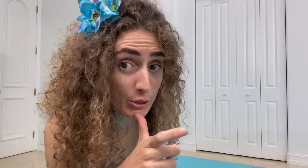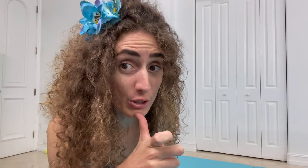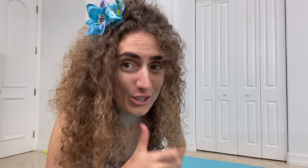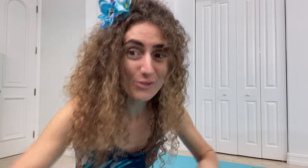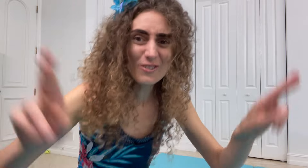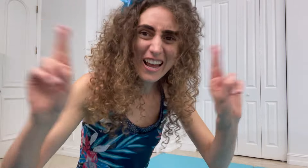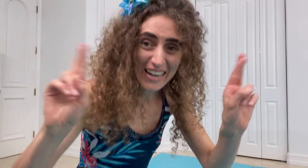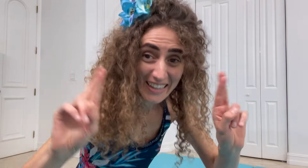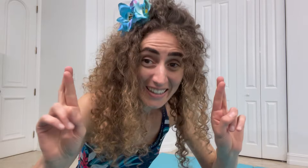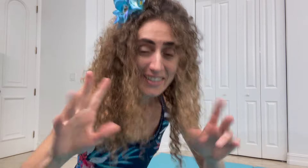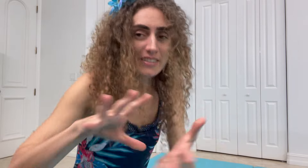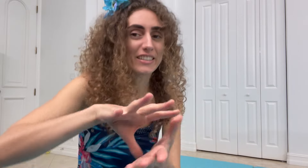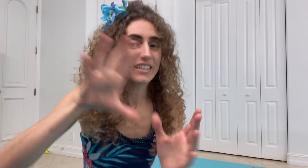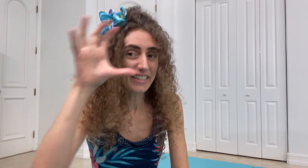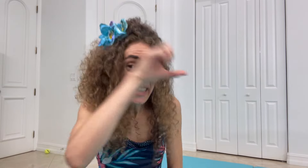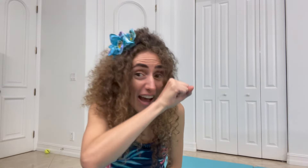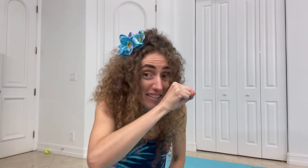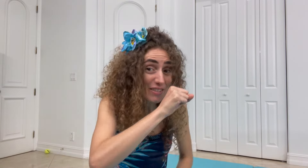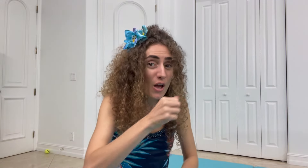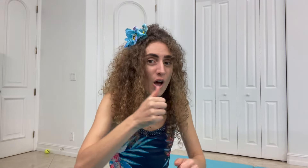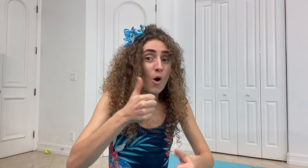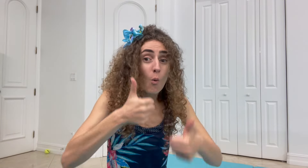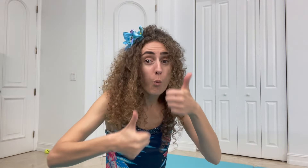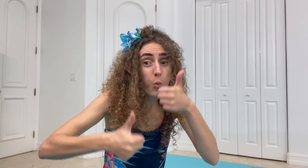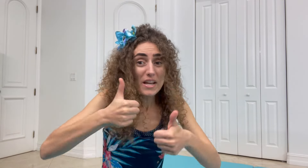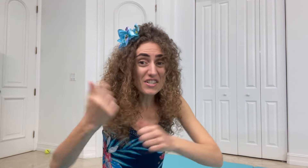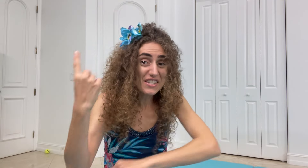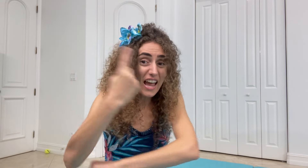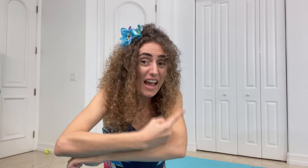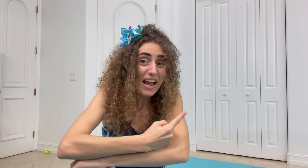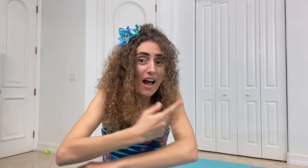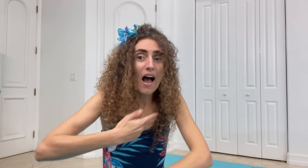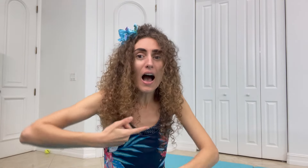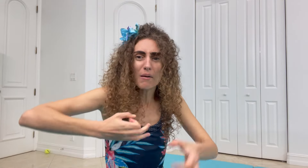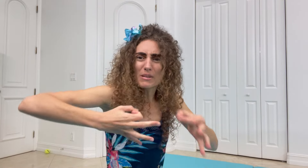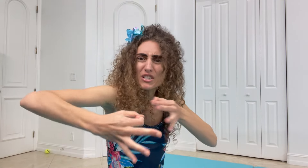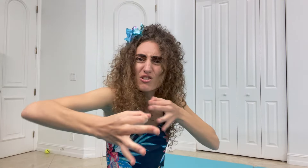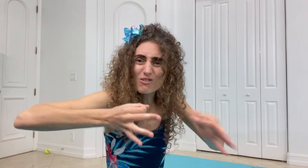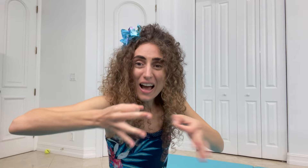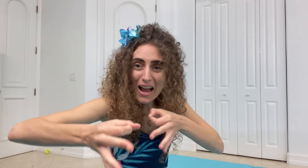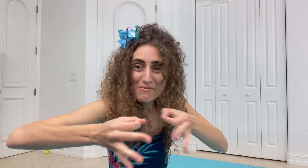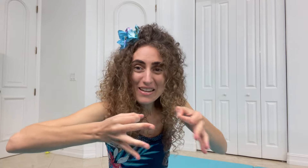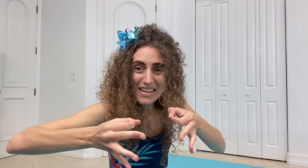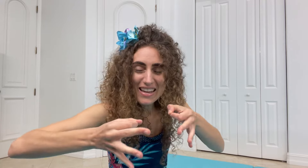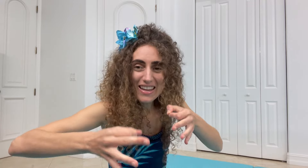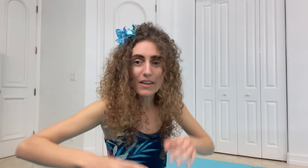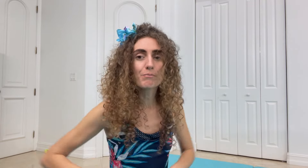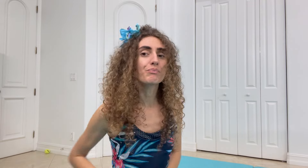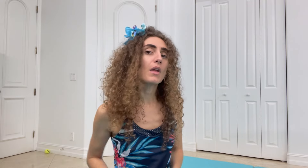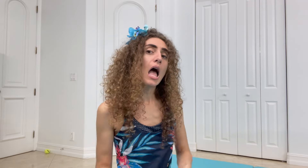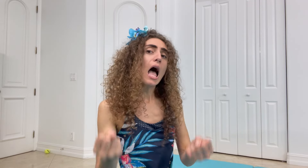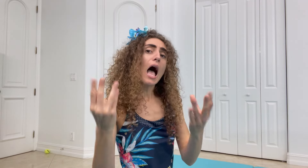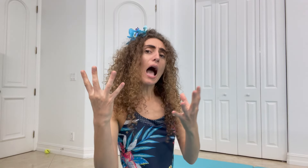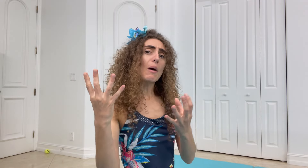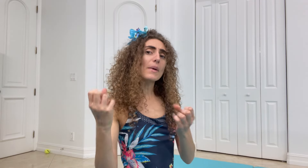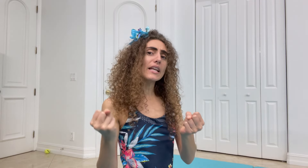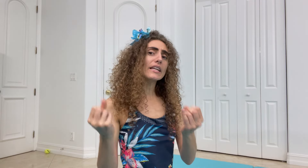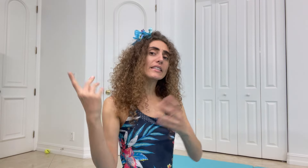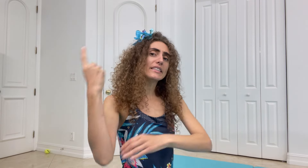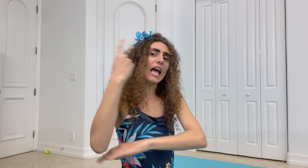Who's ready to guess which day I'm describing? How many